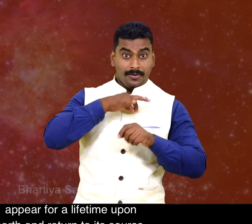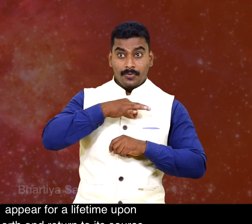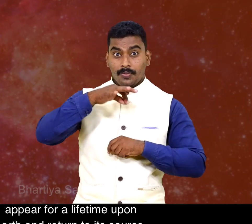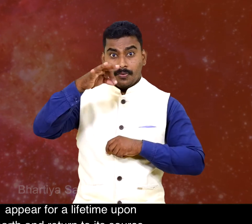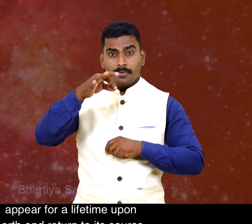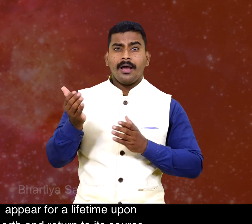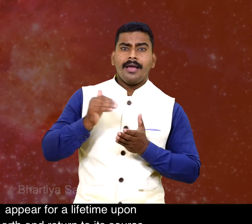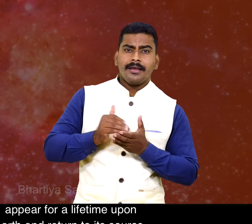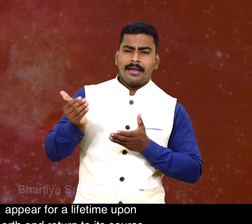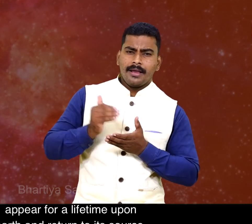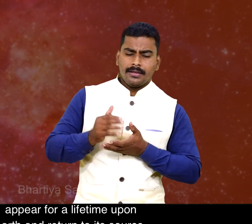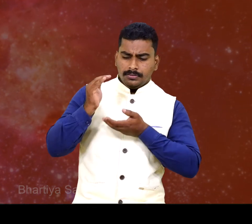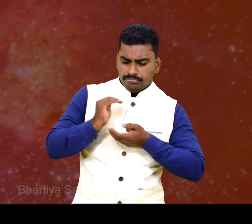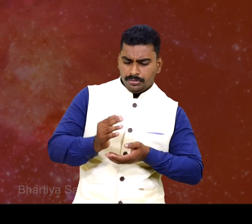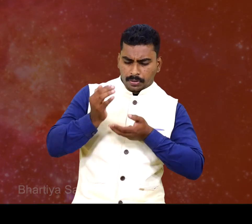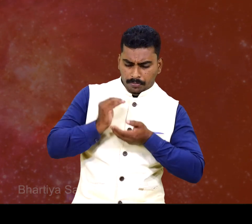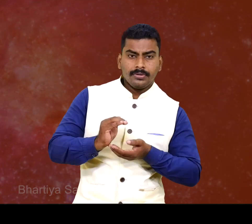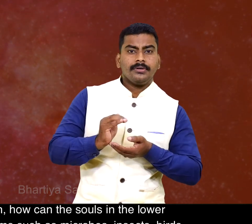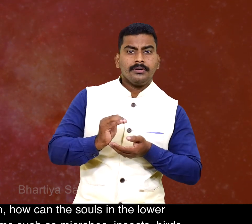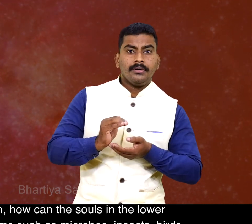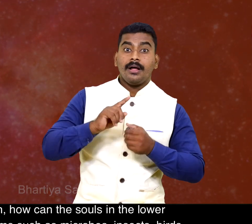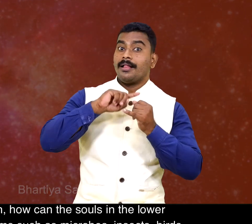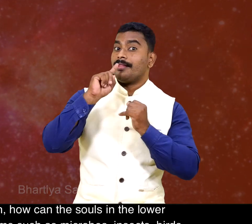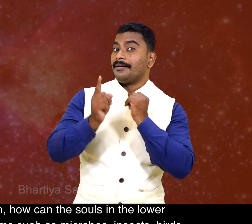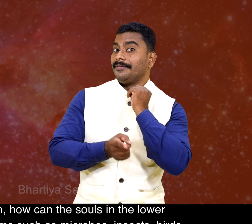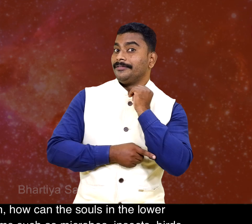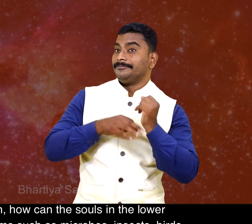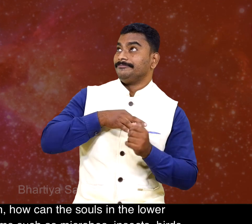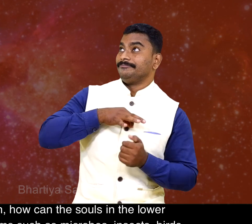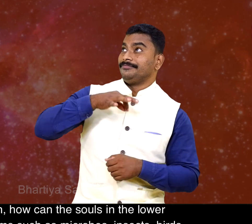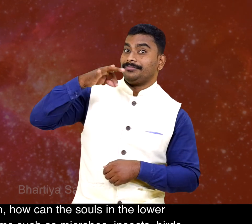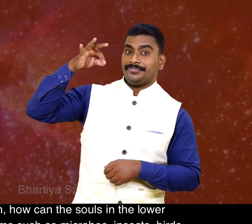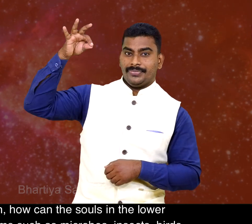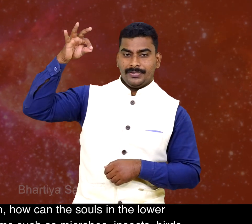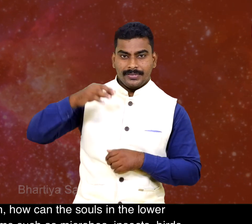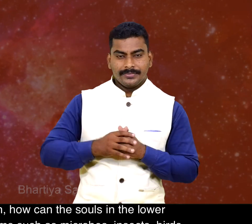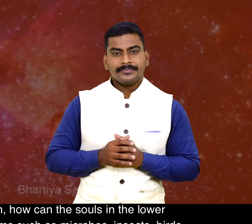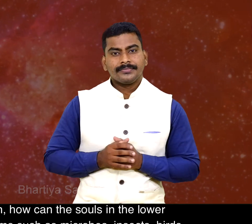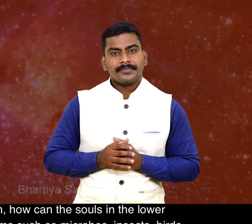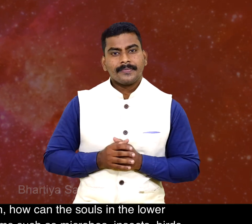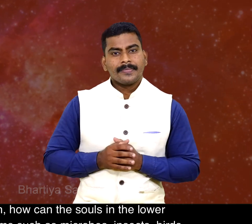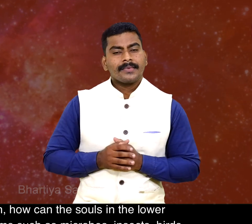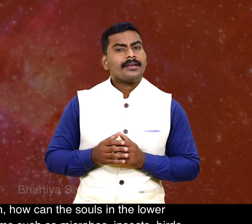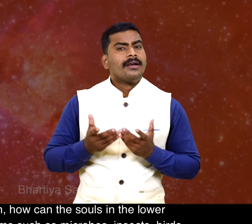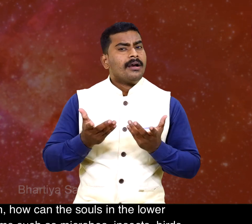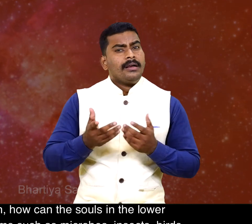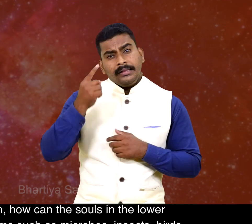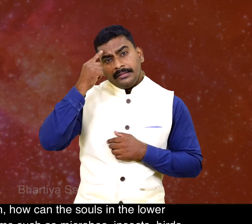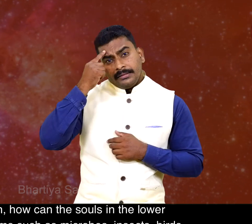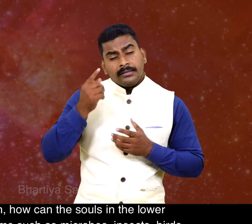and return to its source. Then, how can the souls in the lower organisms such as microbes,